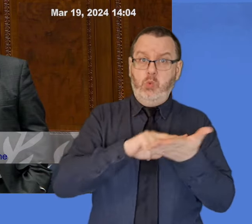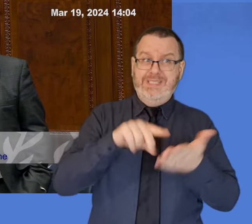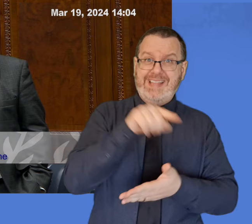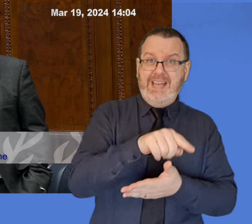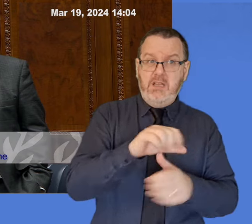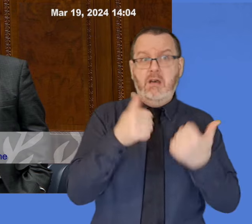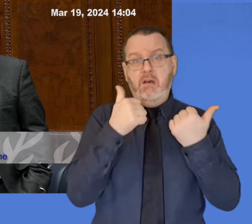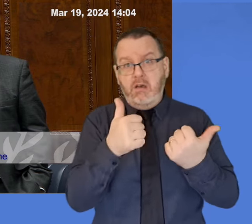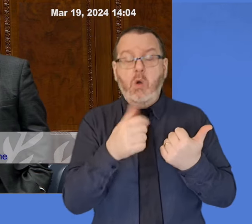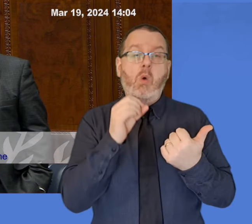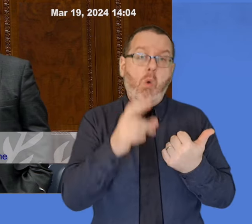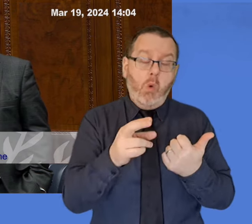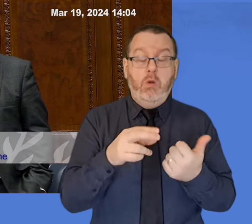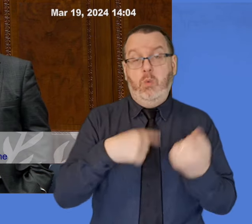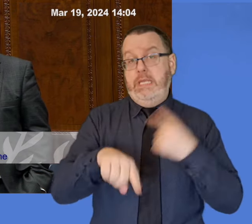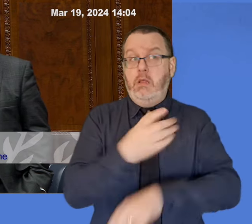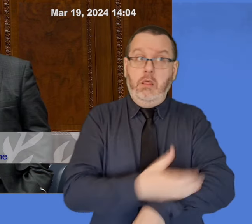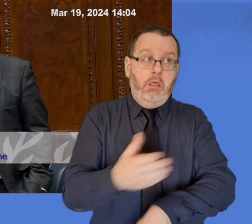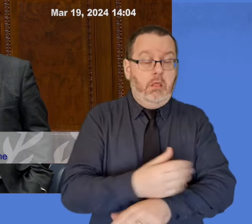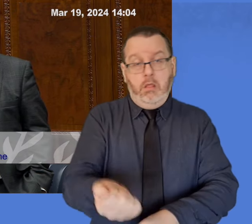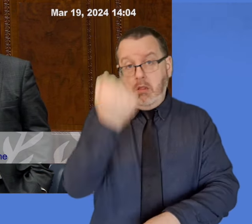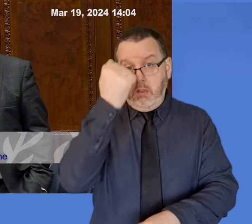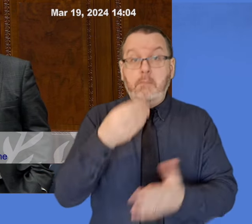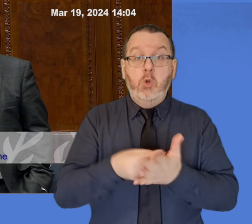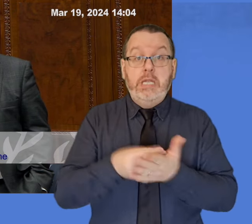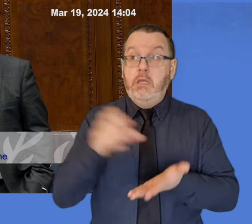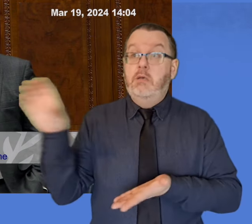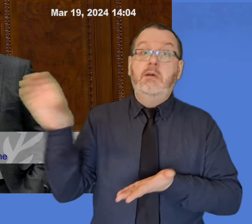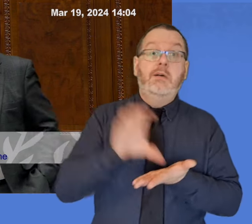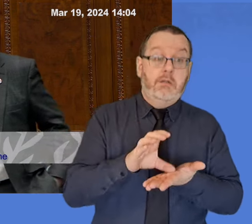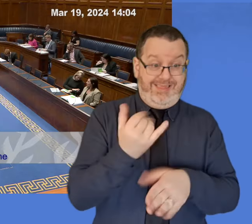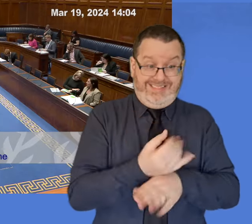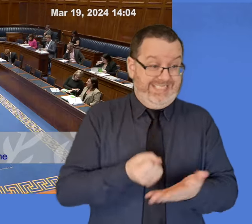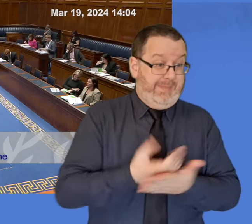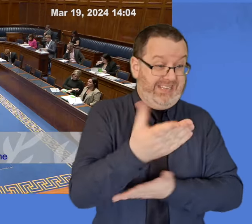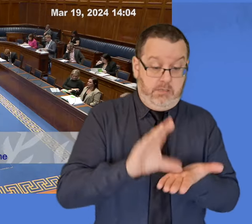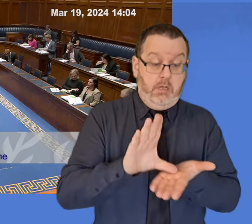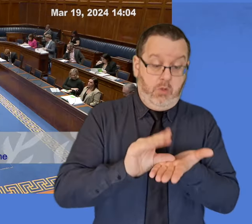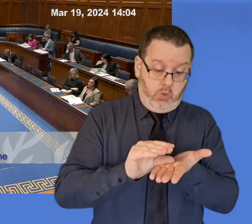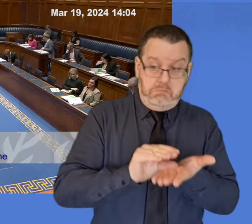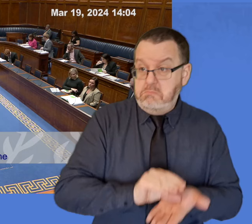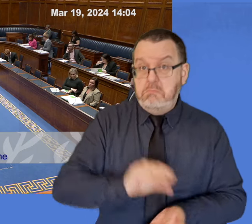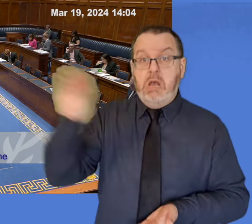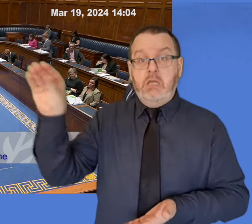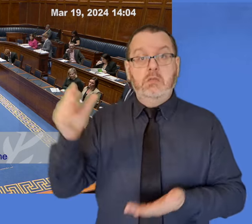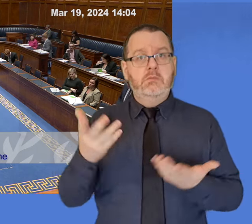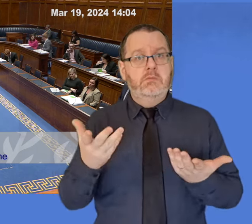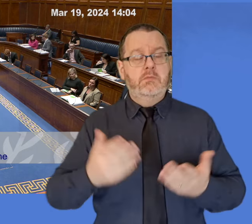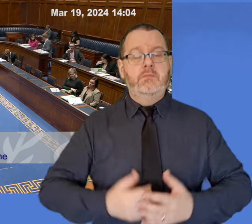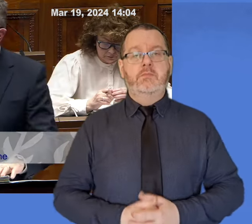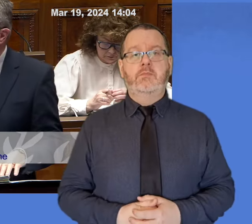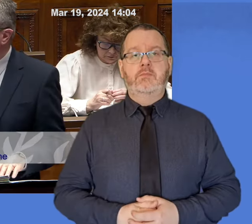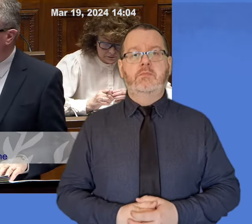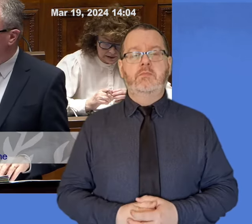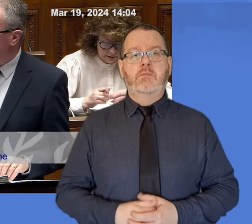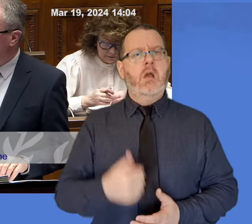we going to continue the folly of sending back money which is being unspent in this scheme? Minister. Well, it is my intention. I do